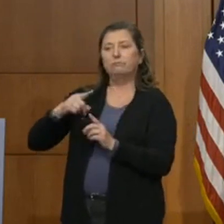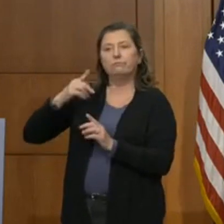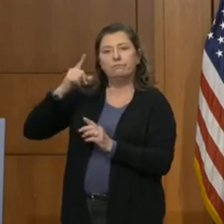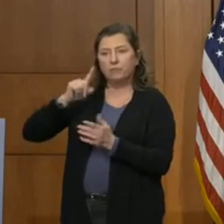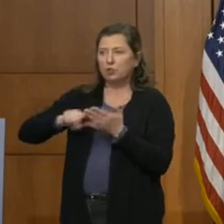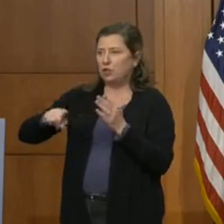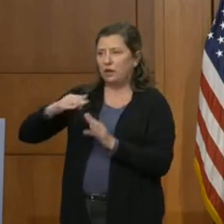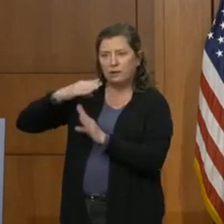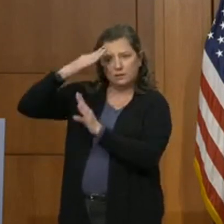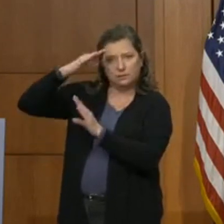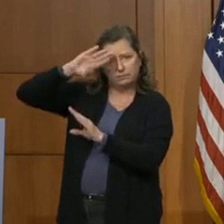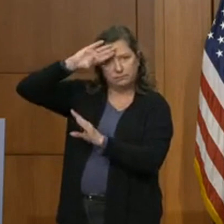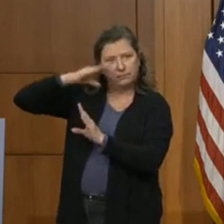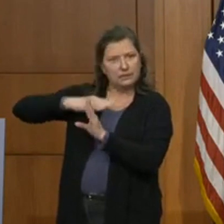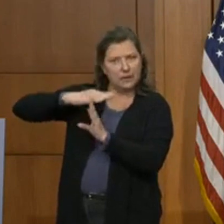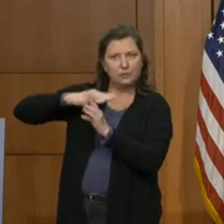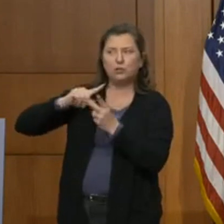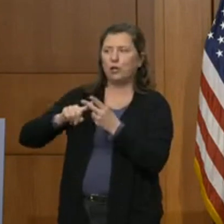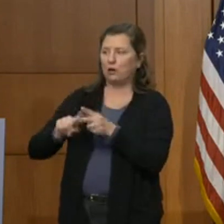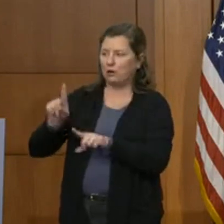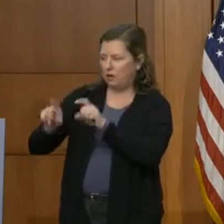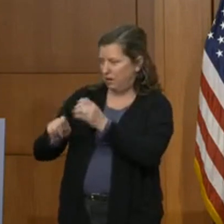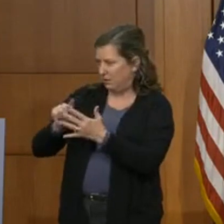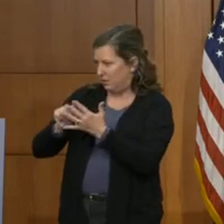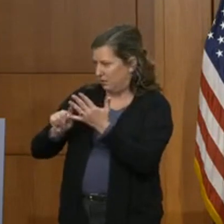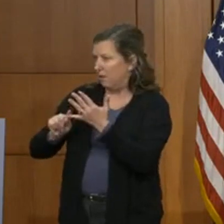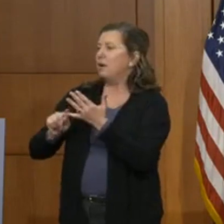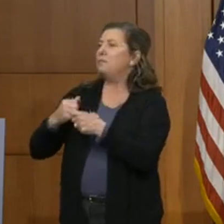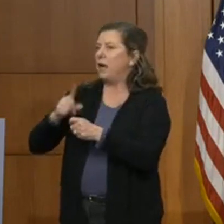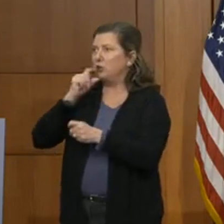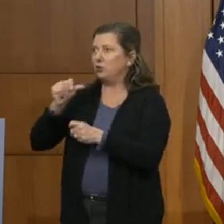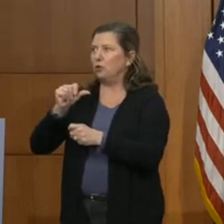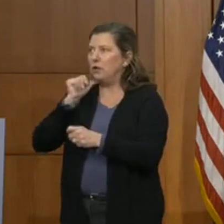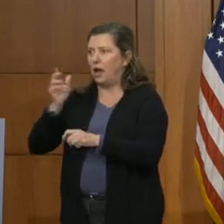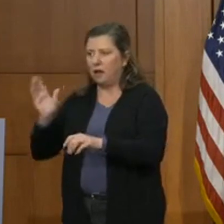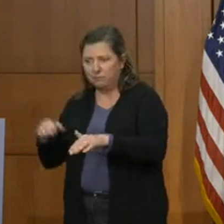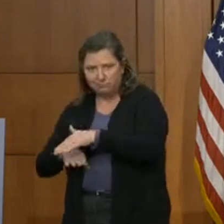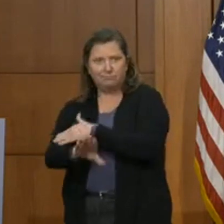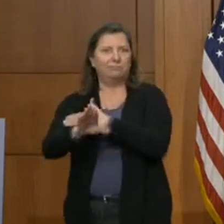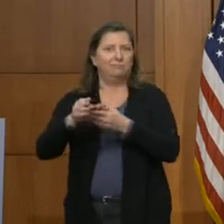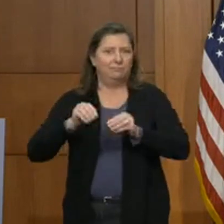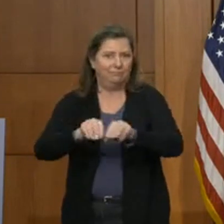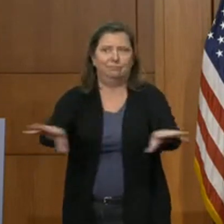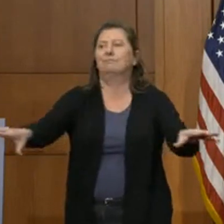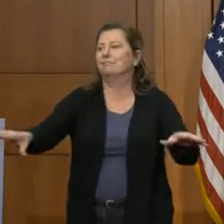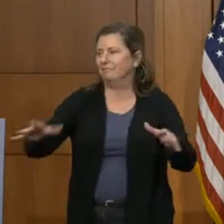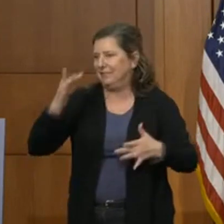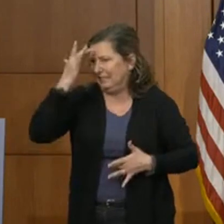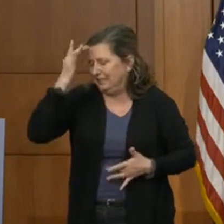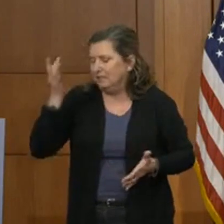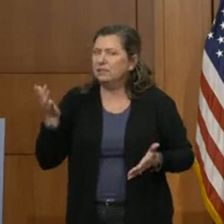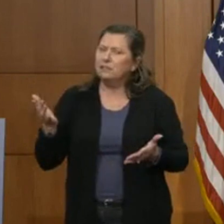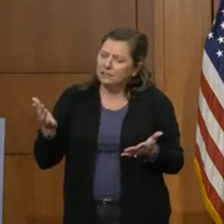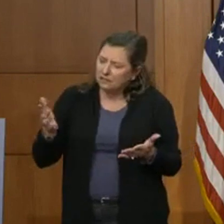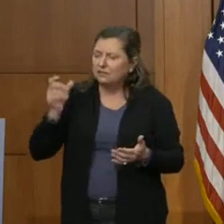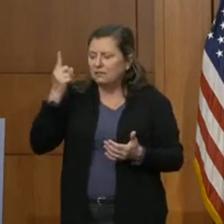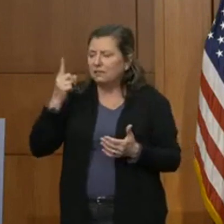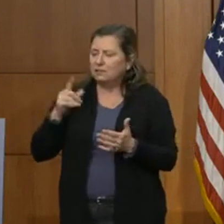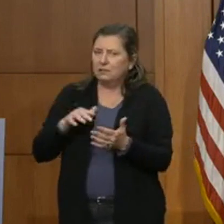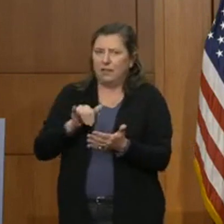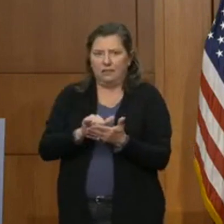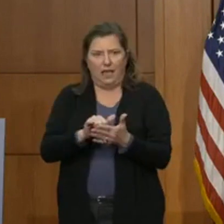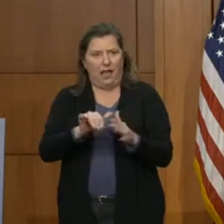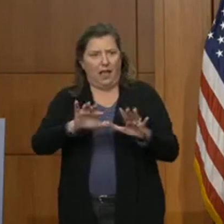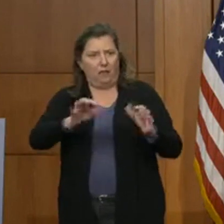tests as well as questionnaires to make sure that we don't allow the virus into the facilities, because we certainly understand how vulnerable